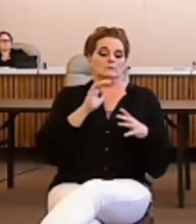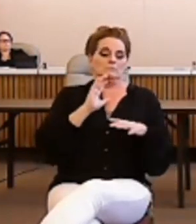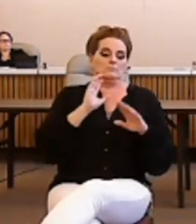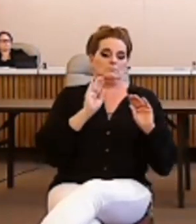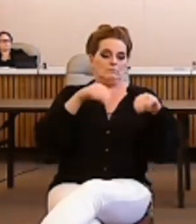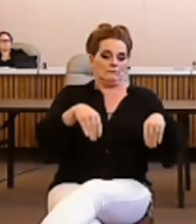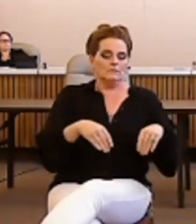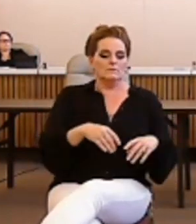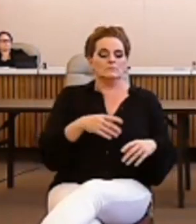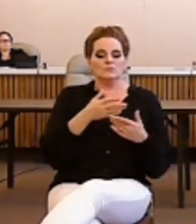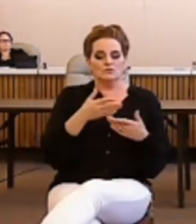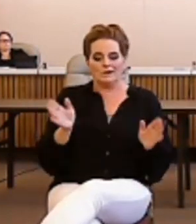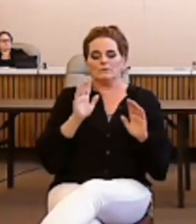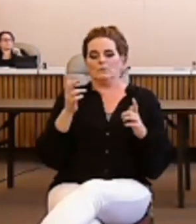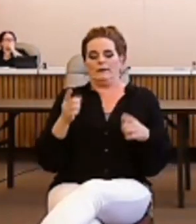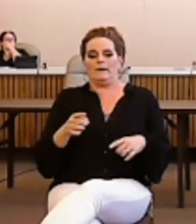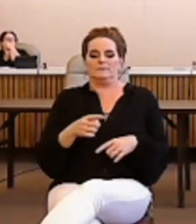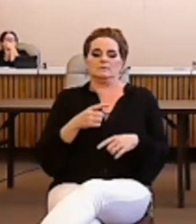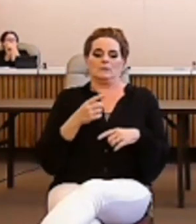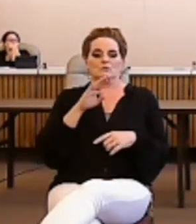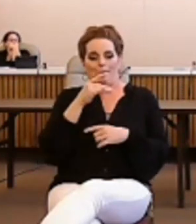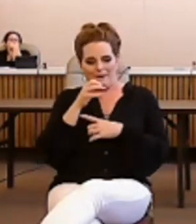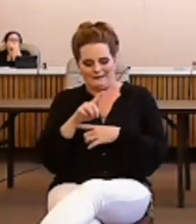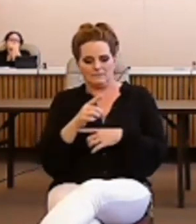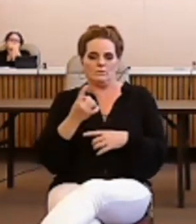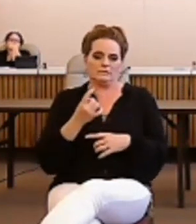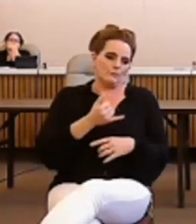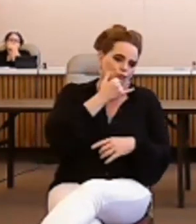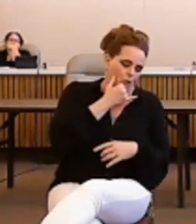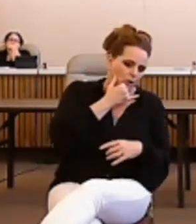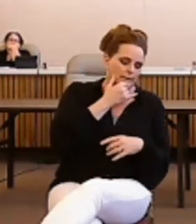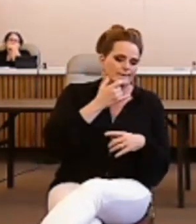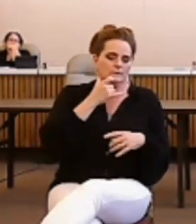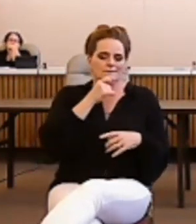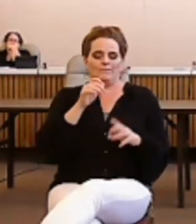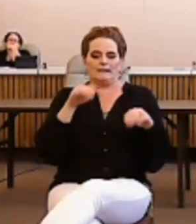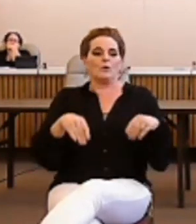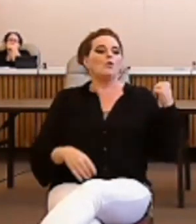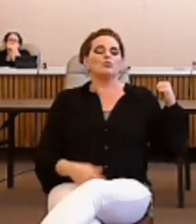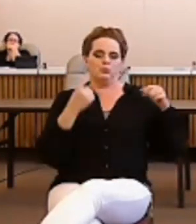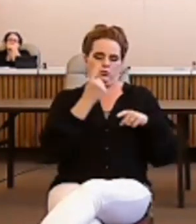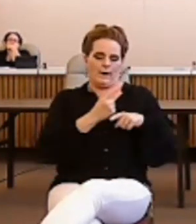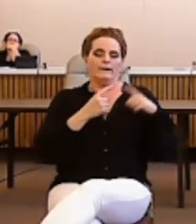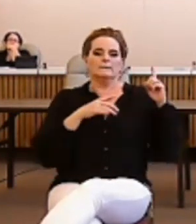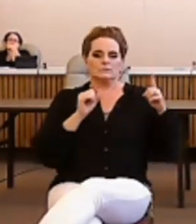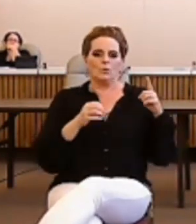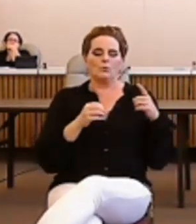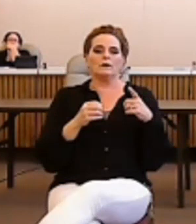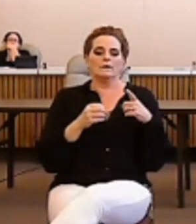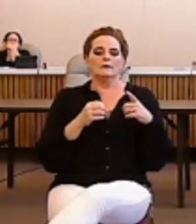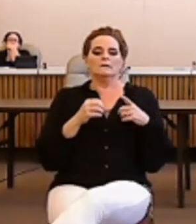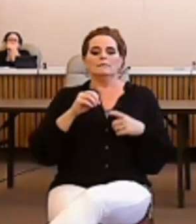typically covered by a bond, so that if something goes wrong or they're not fully installed. Yes, so we can that come in. so the